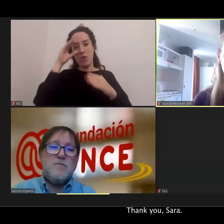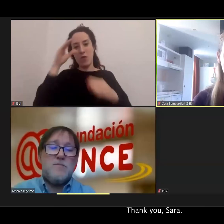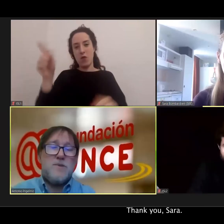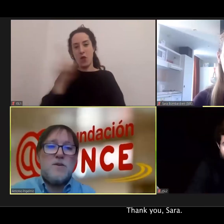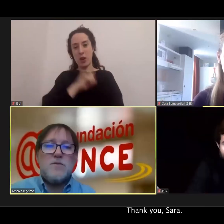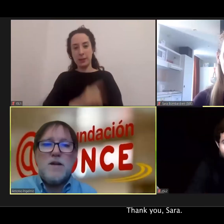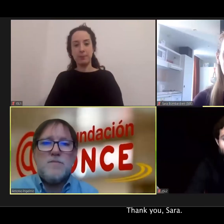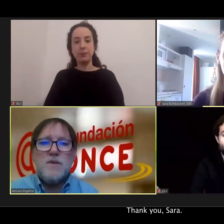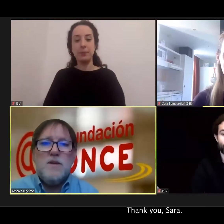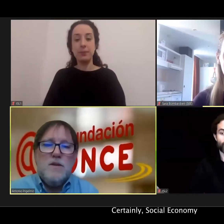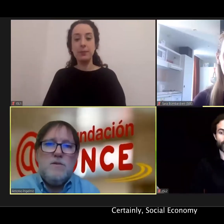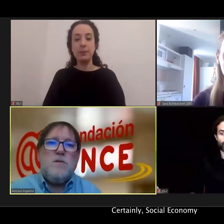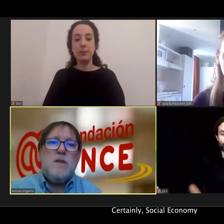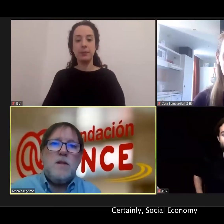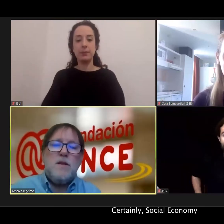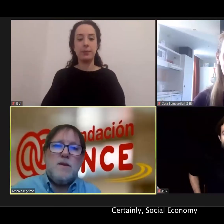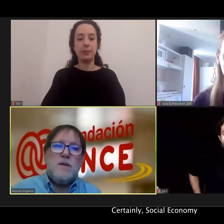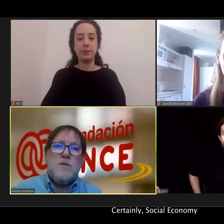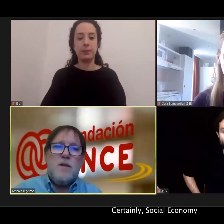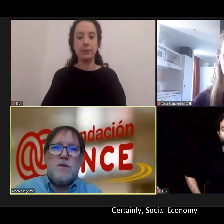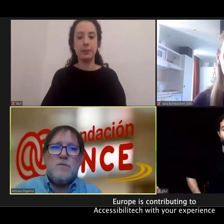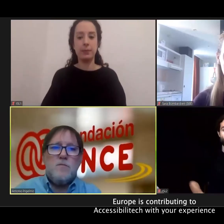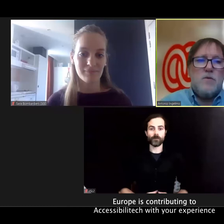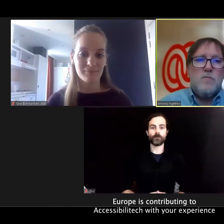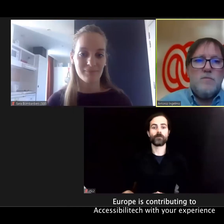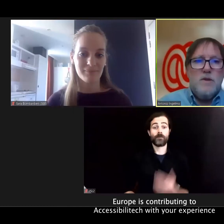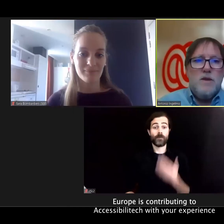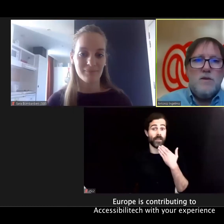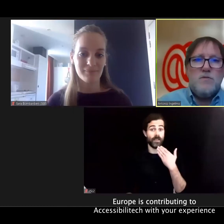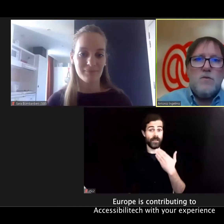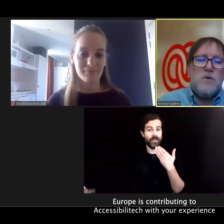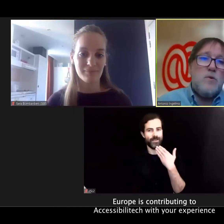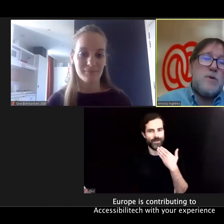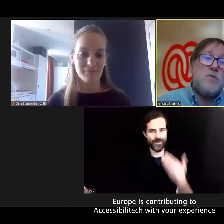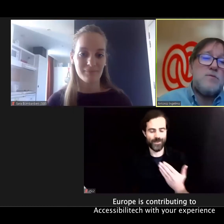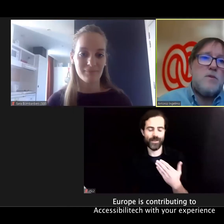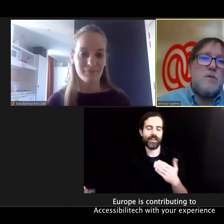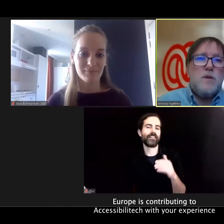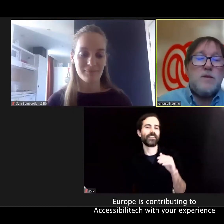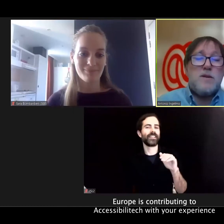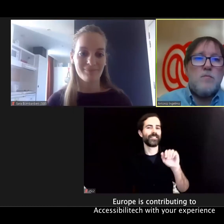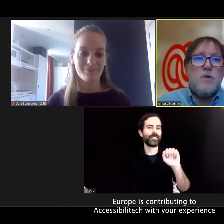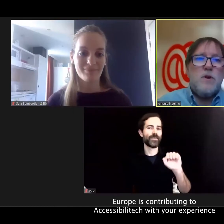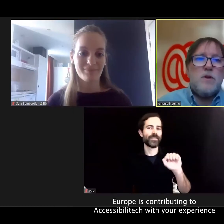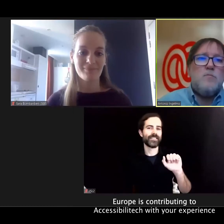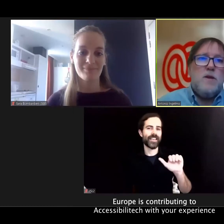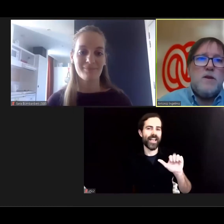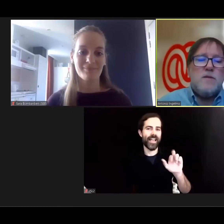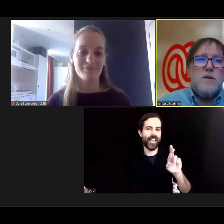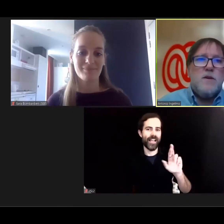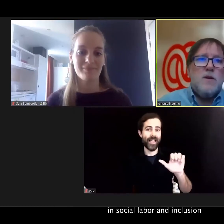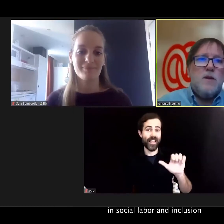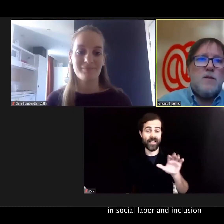Thank you, Sarah. Certainly, Social Economy Europe is contributing to accessibility, which you are